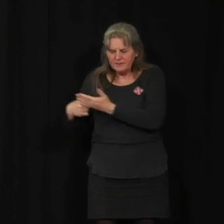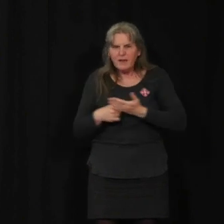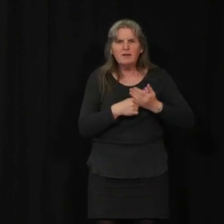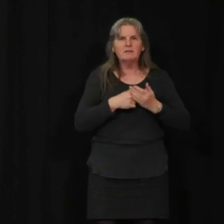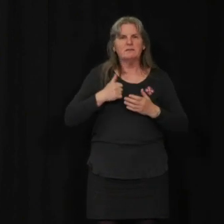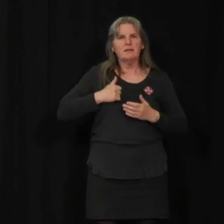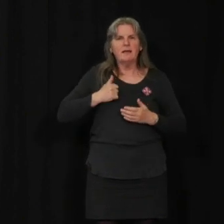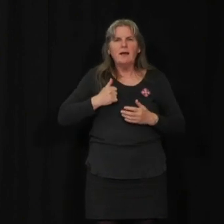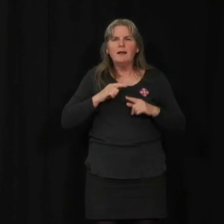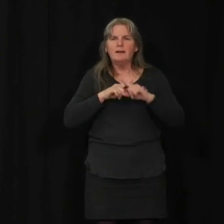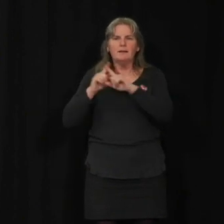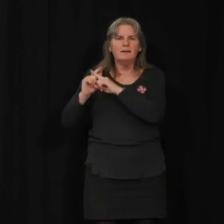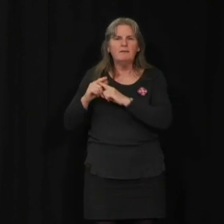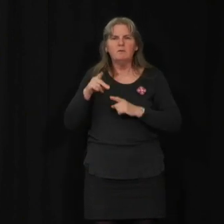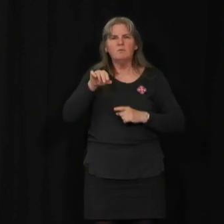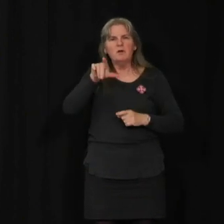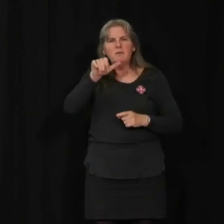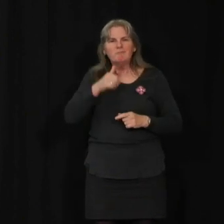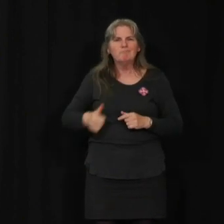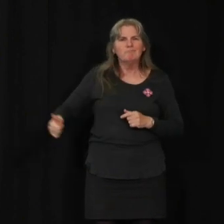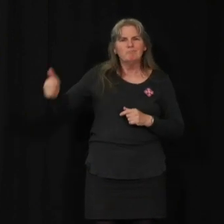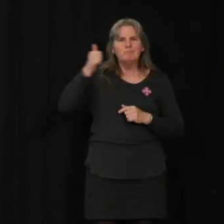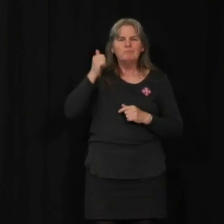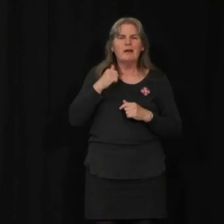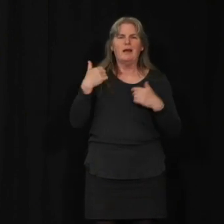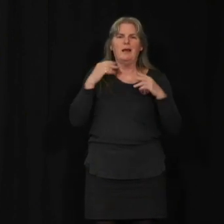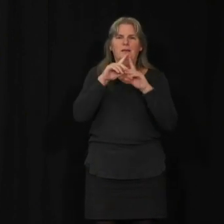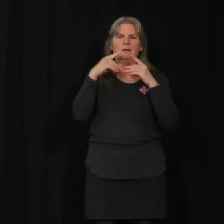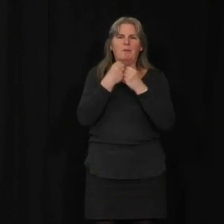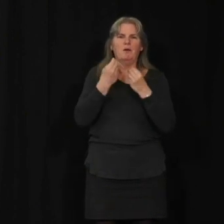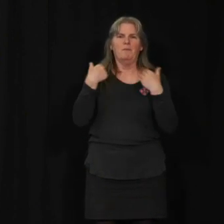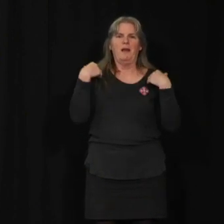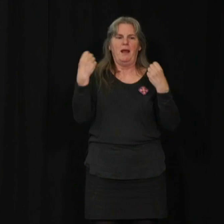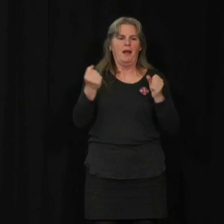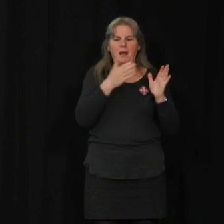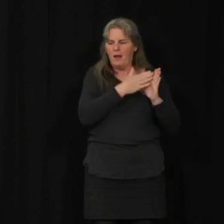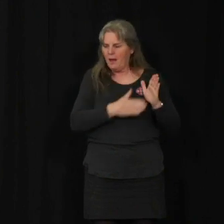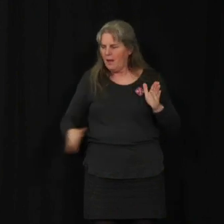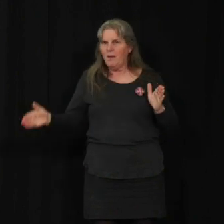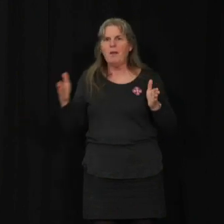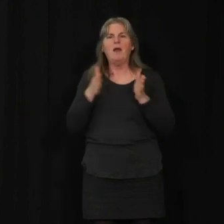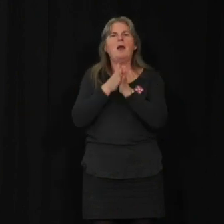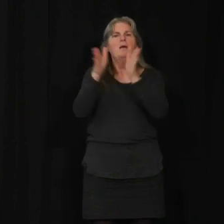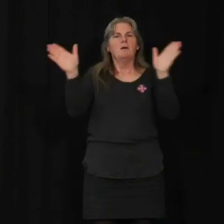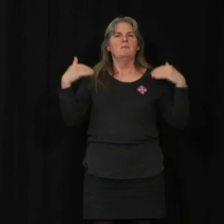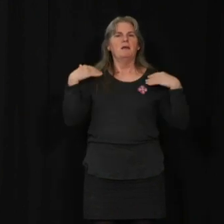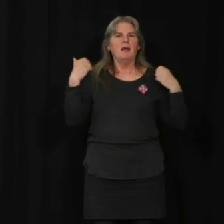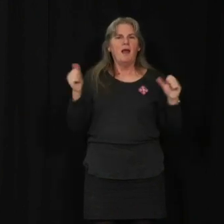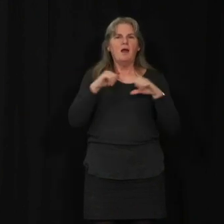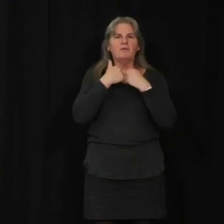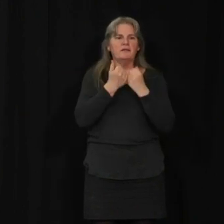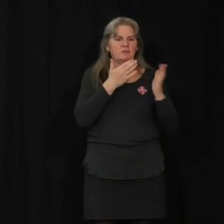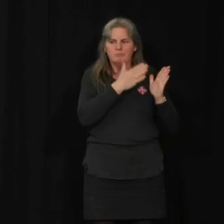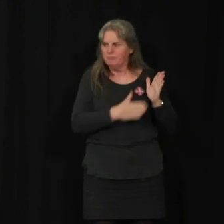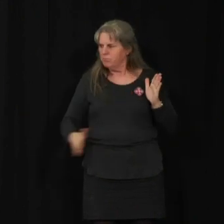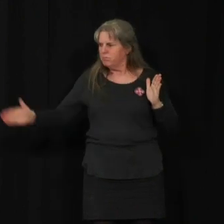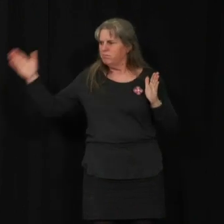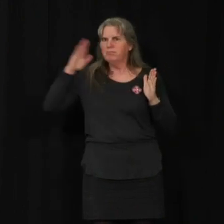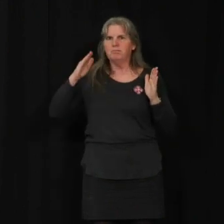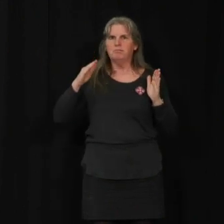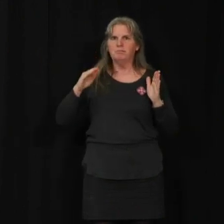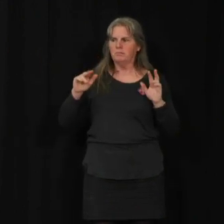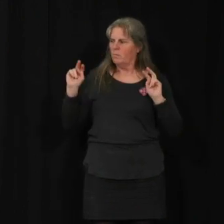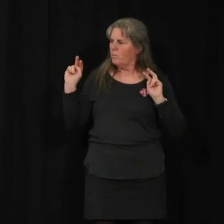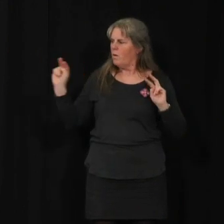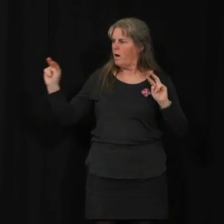the medical, the departments of health in all those jurisdictions and the public health agencies is extremely important dialogue from now